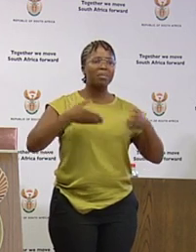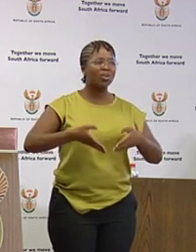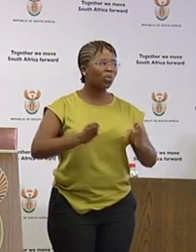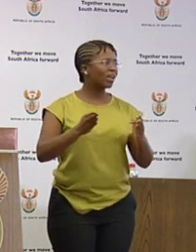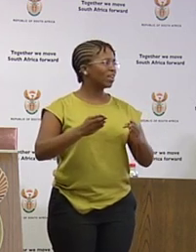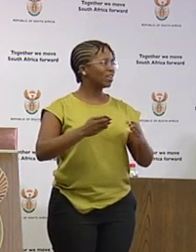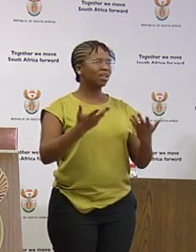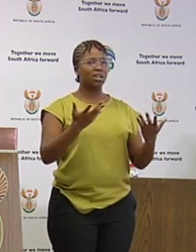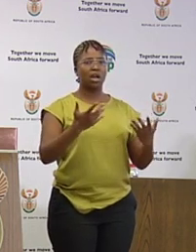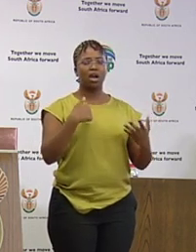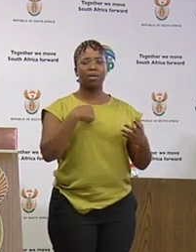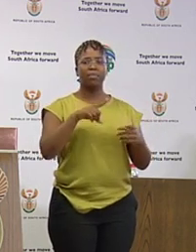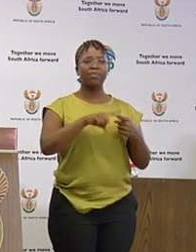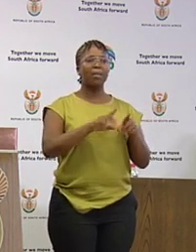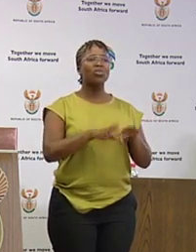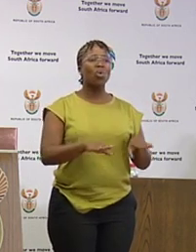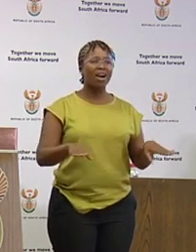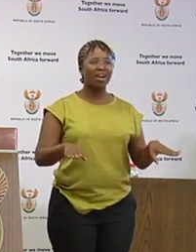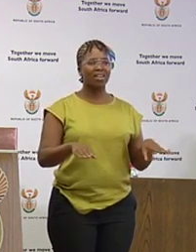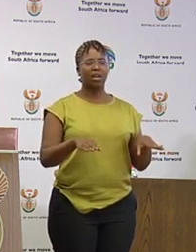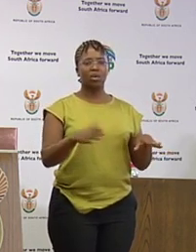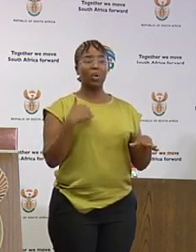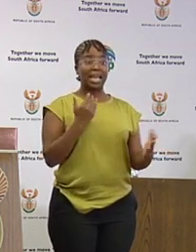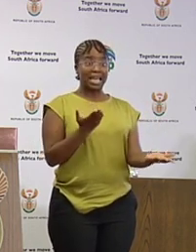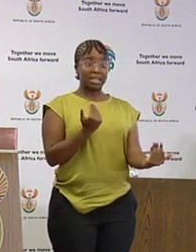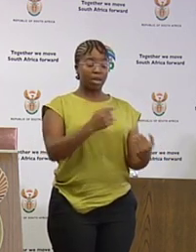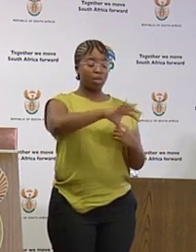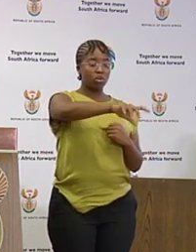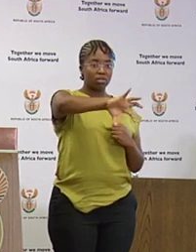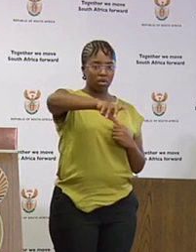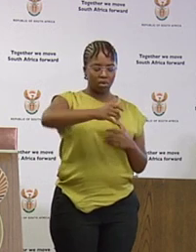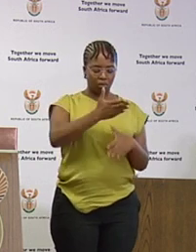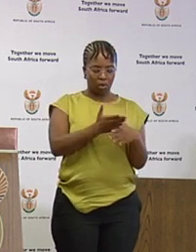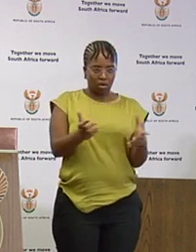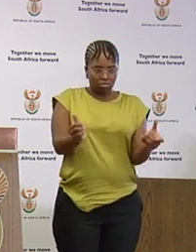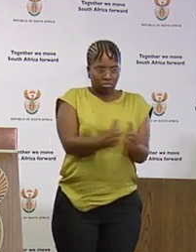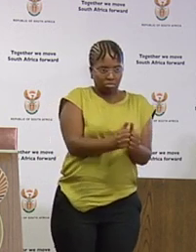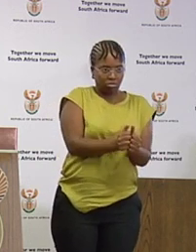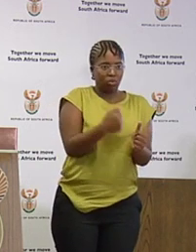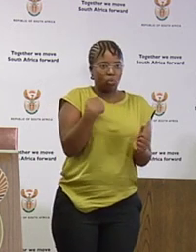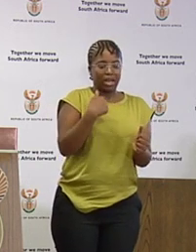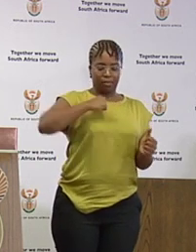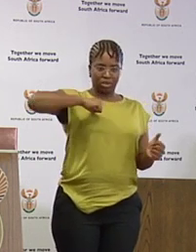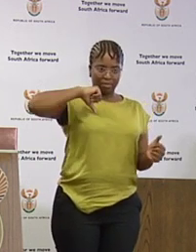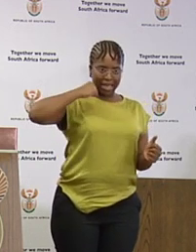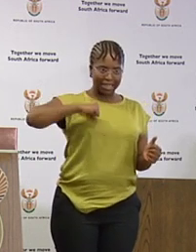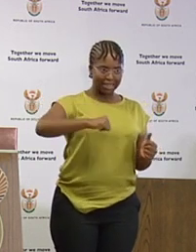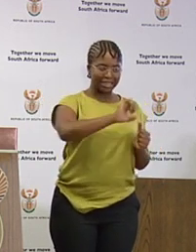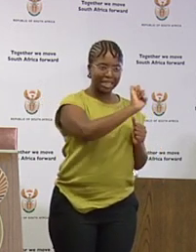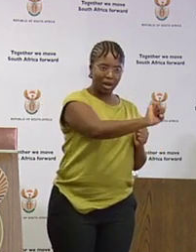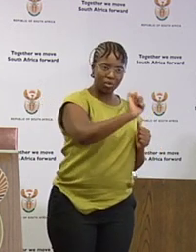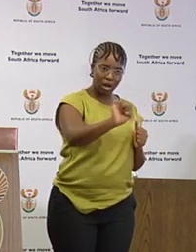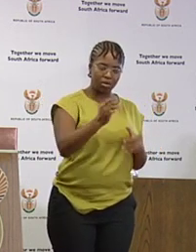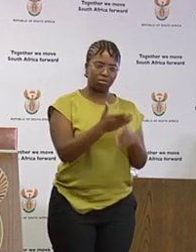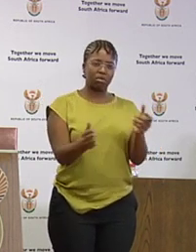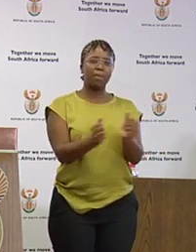streets, including children. And we are expecting the provinces to work very well with the municipalities.